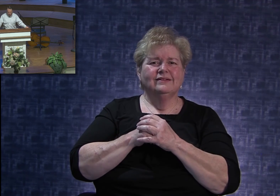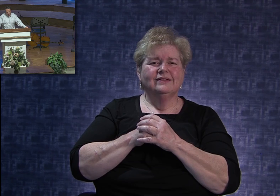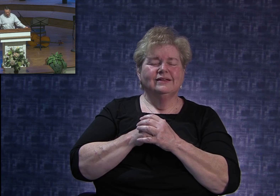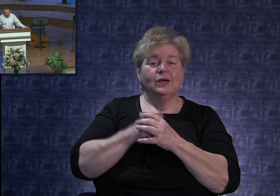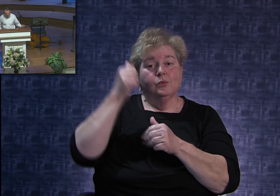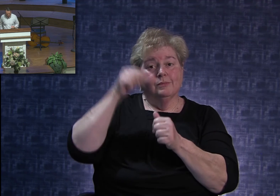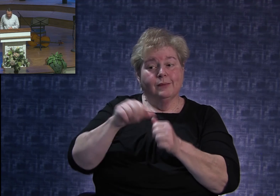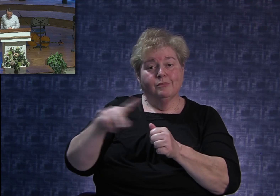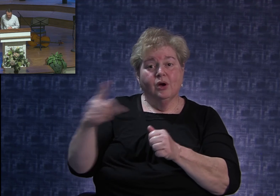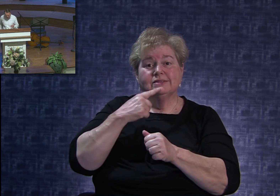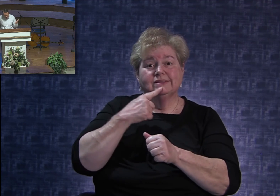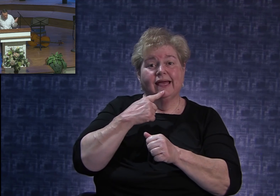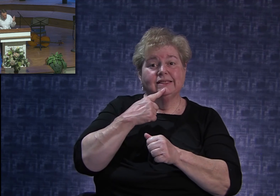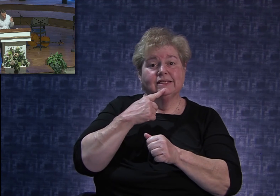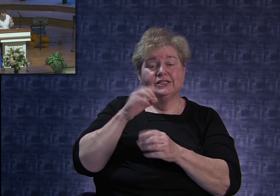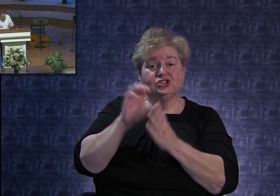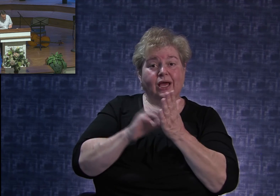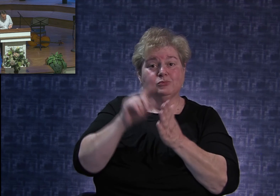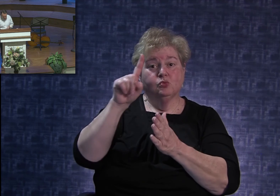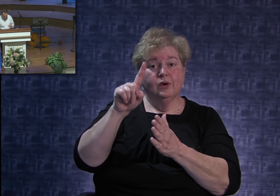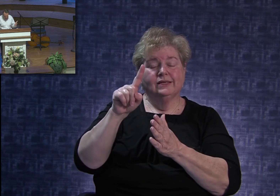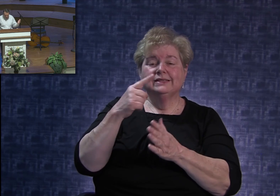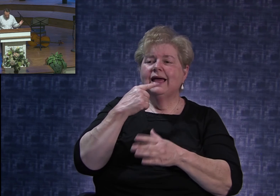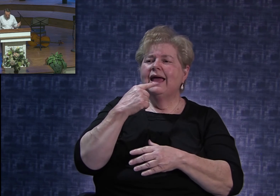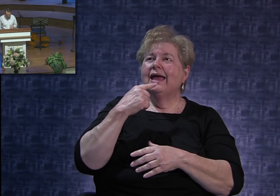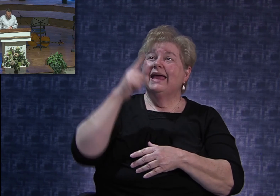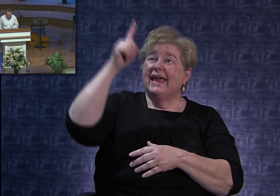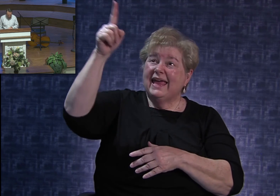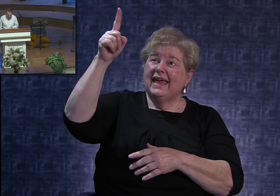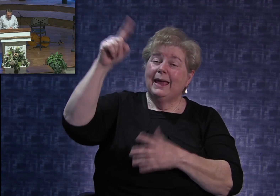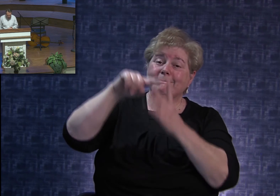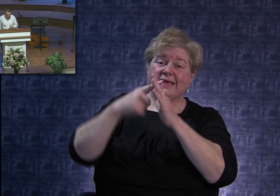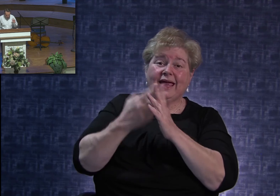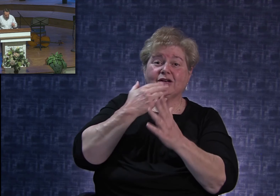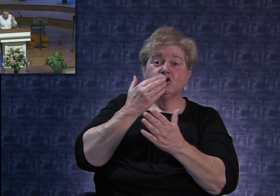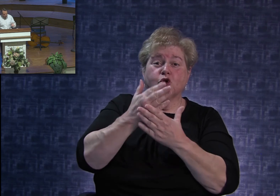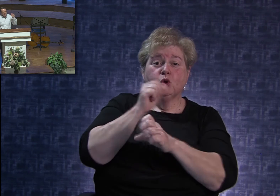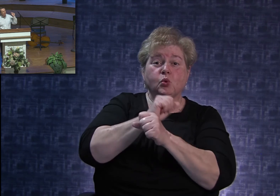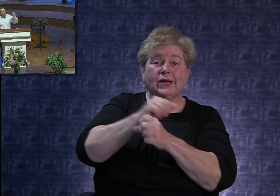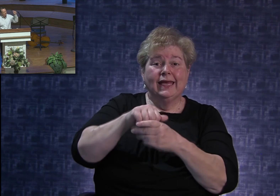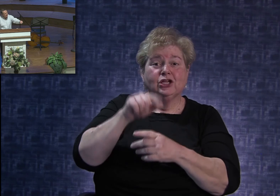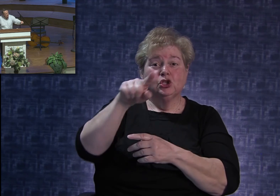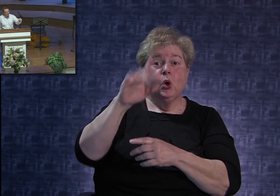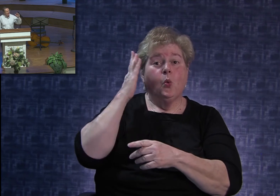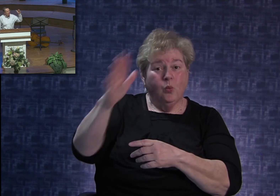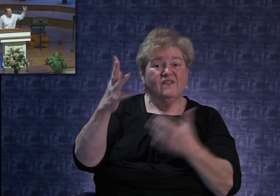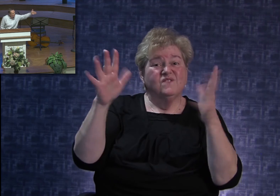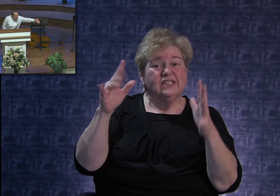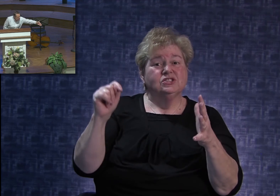Remember what Paul said in chapter 1, verse 6. He said, and I am sure of this, he who has begun a good work in you will bring it to